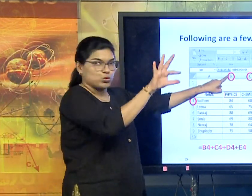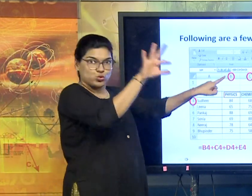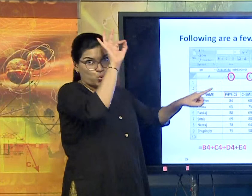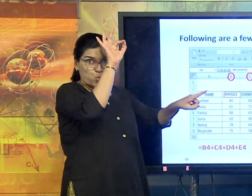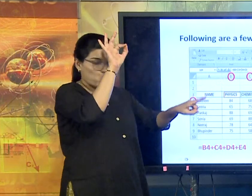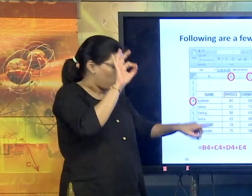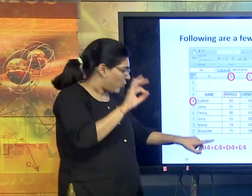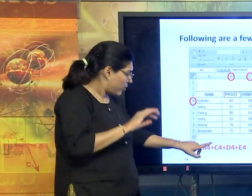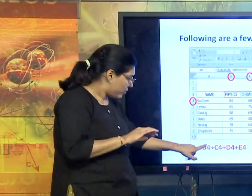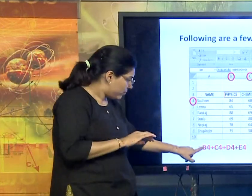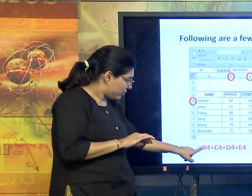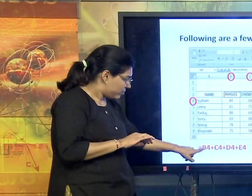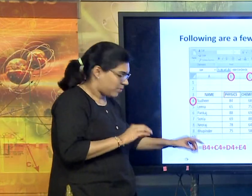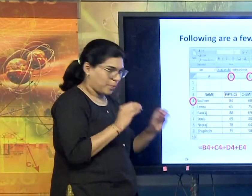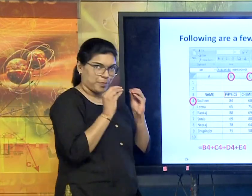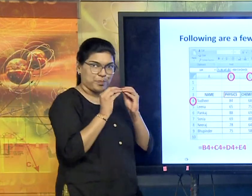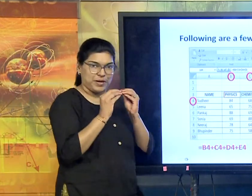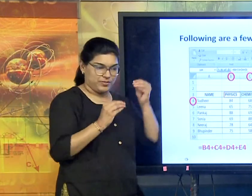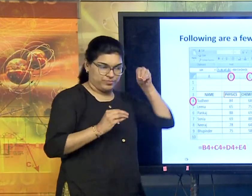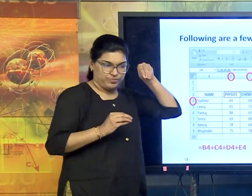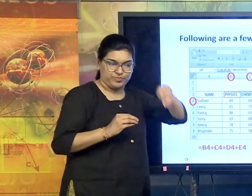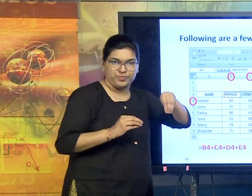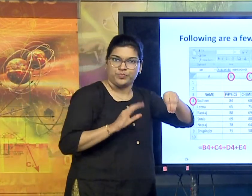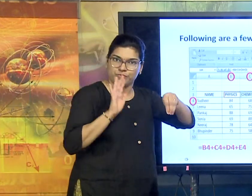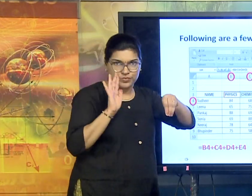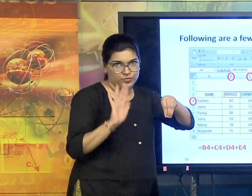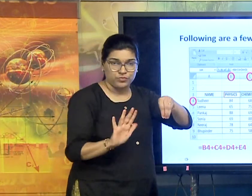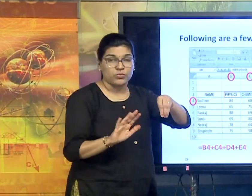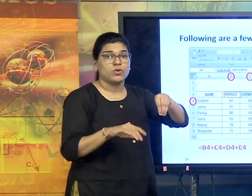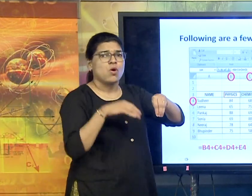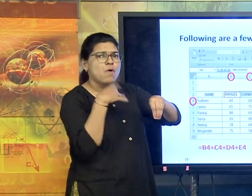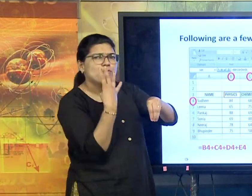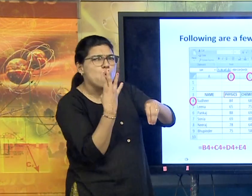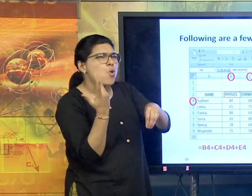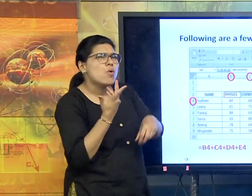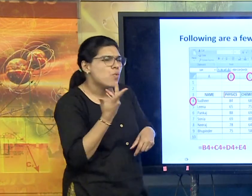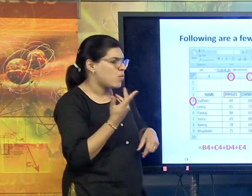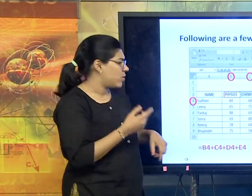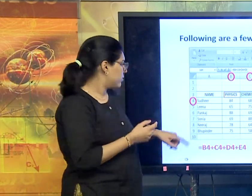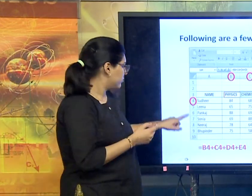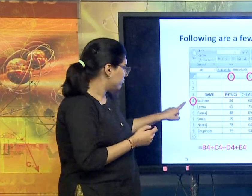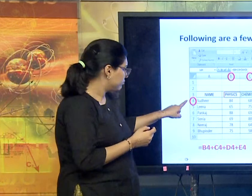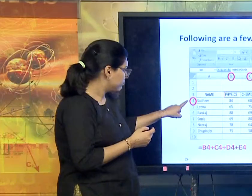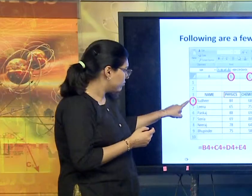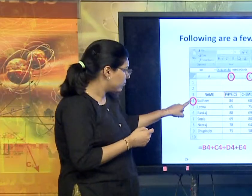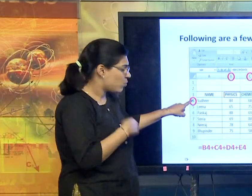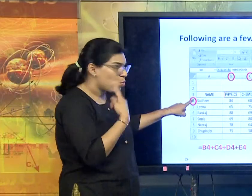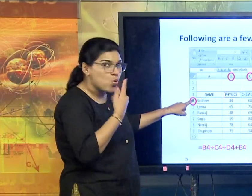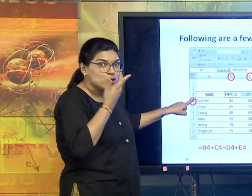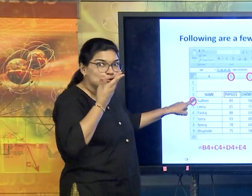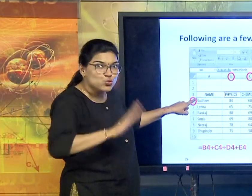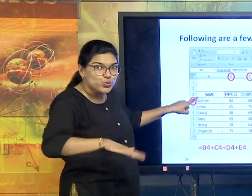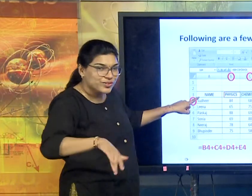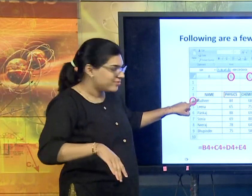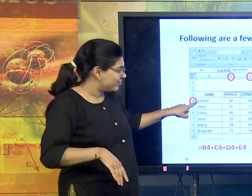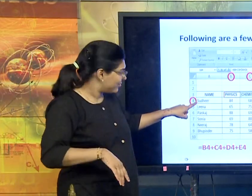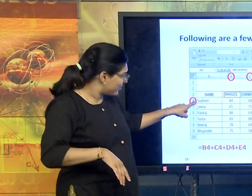So we will choose the cell name B, and with B we will put 4. 4 is what?